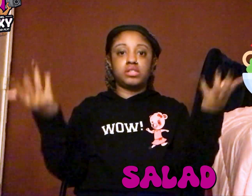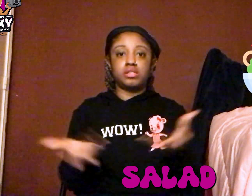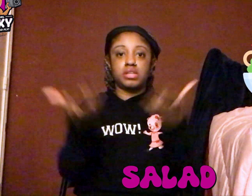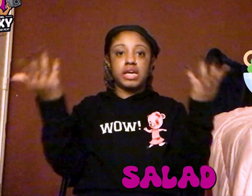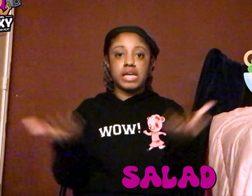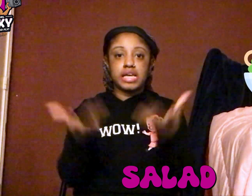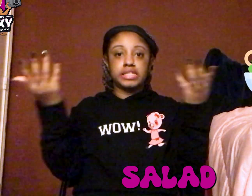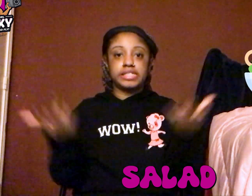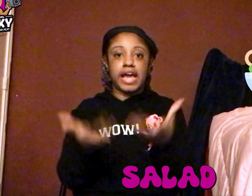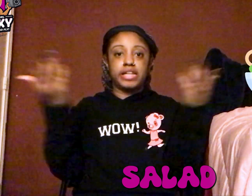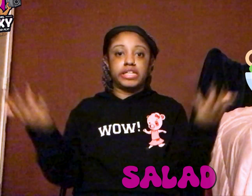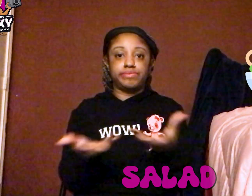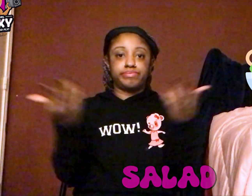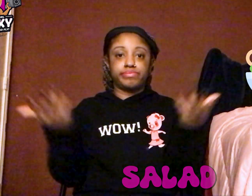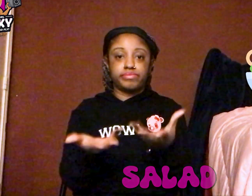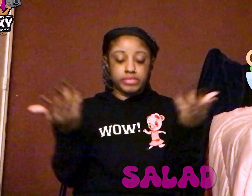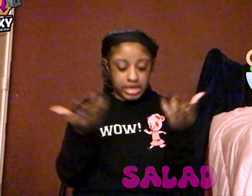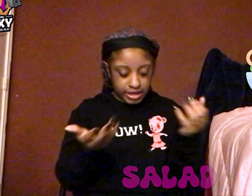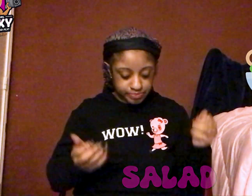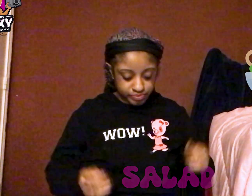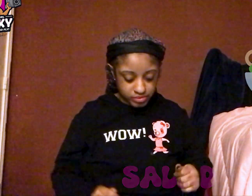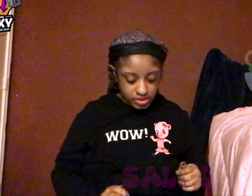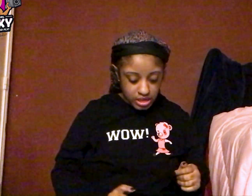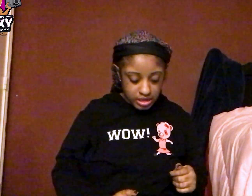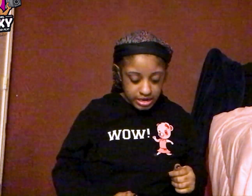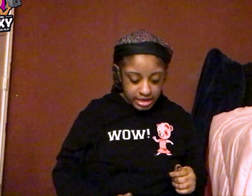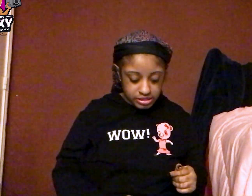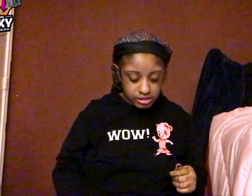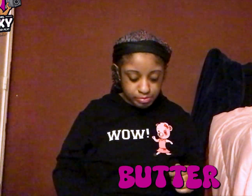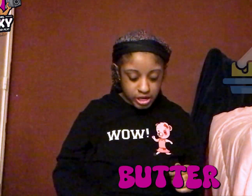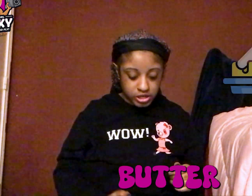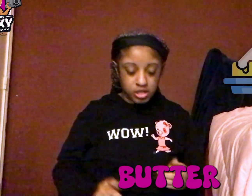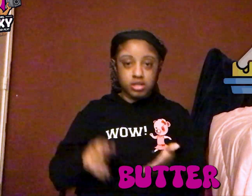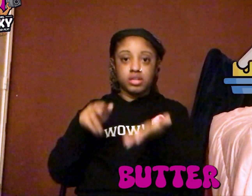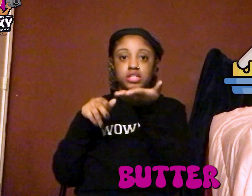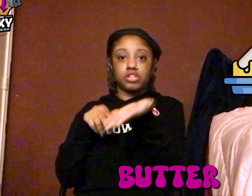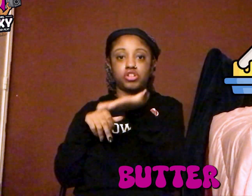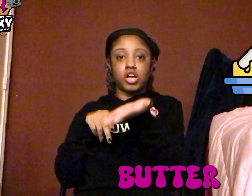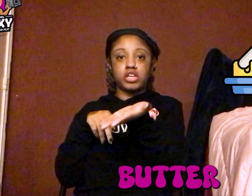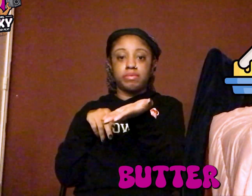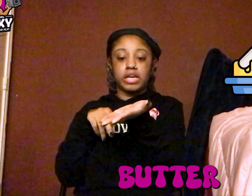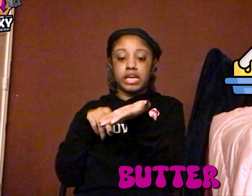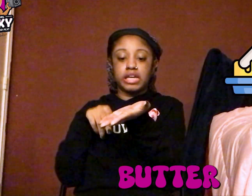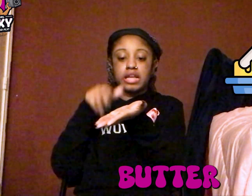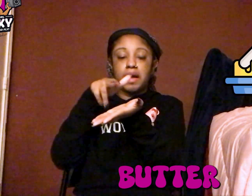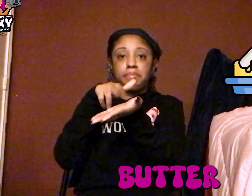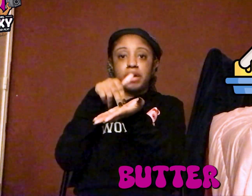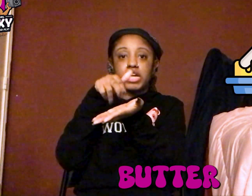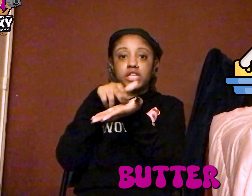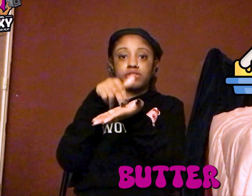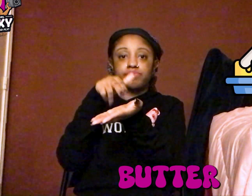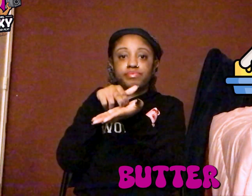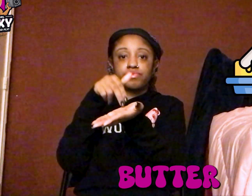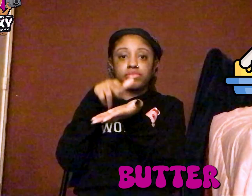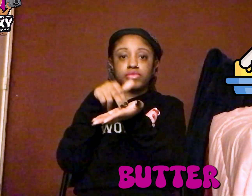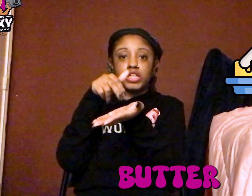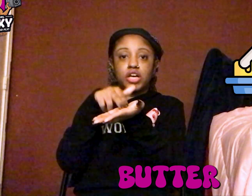is salad. Okay? Next is butter. Get your non dominant hand. Butter. You know, it's